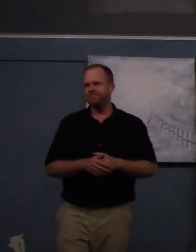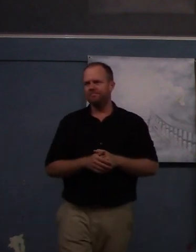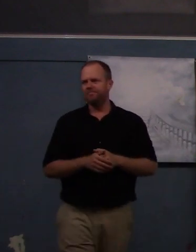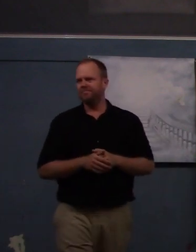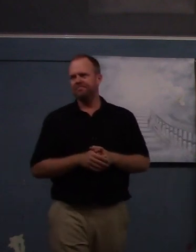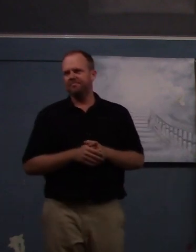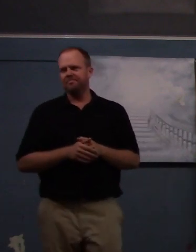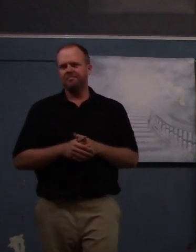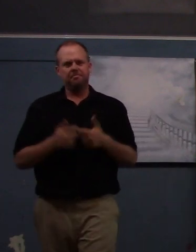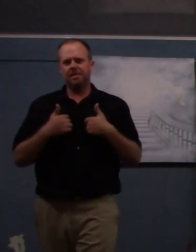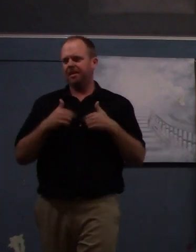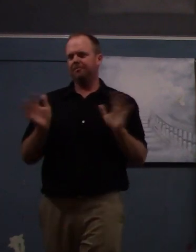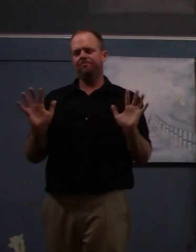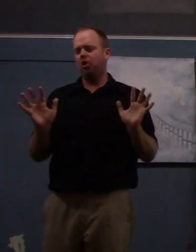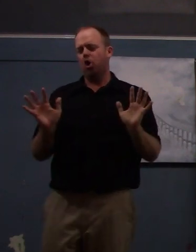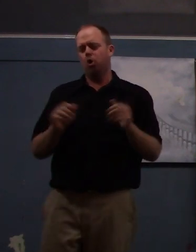about Jesus.